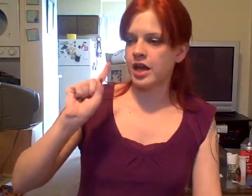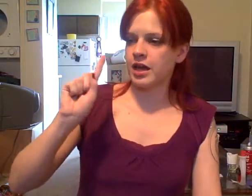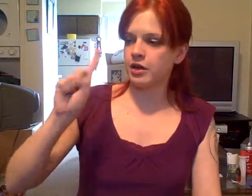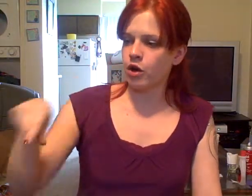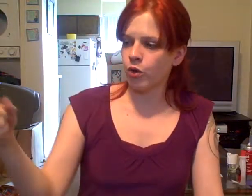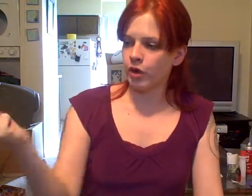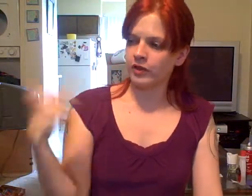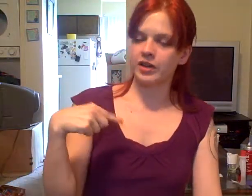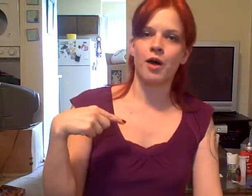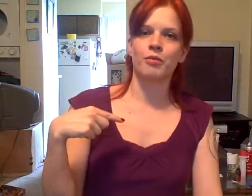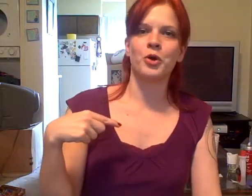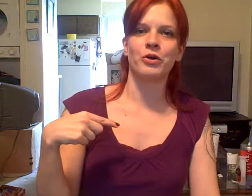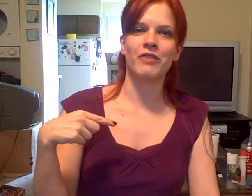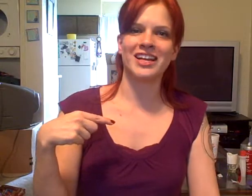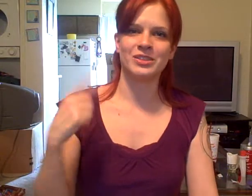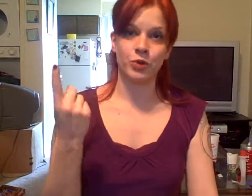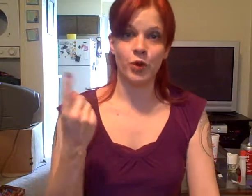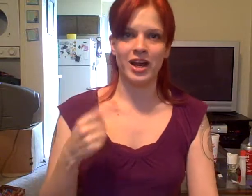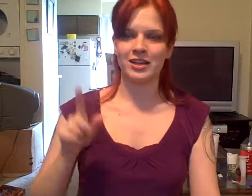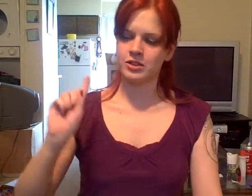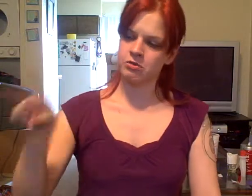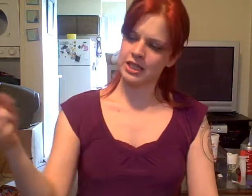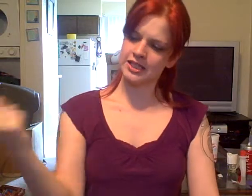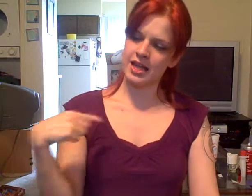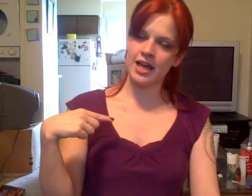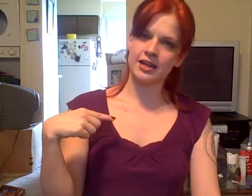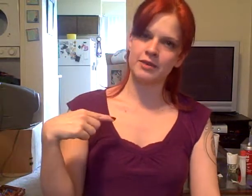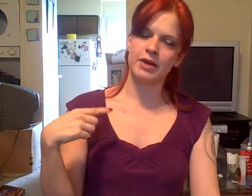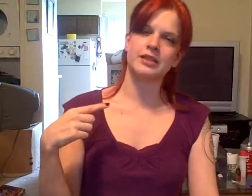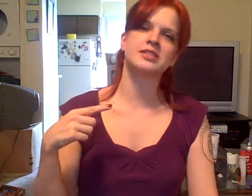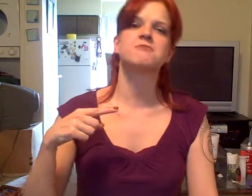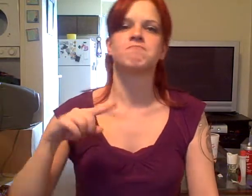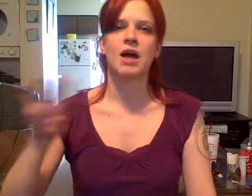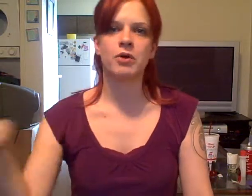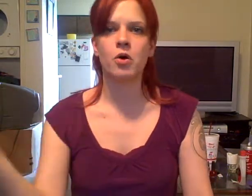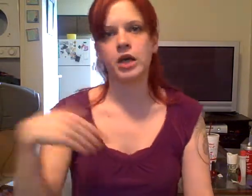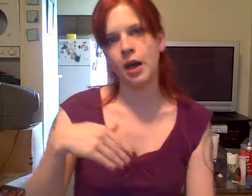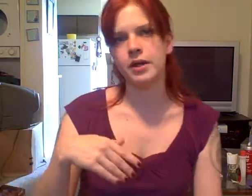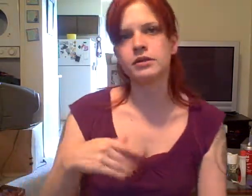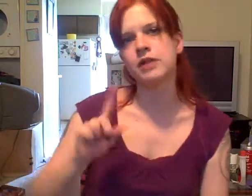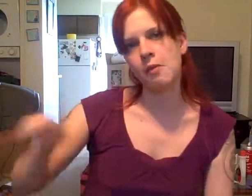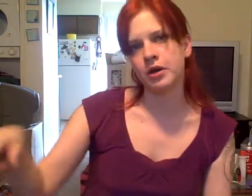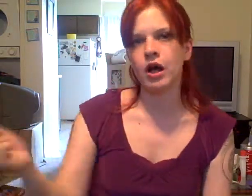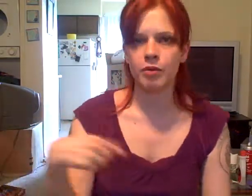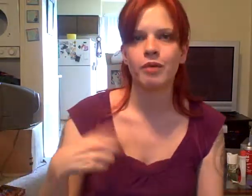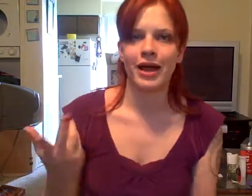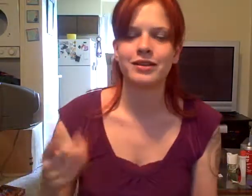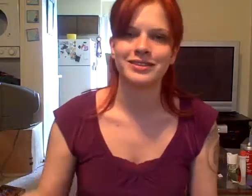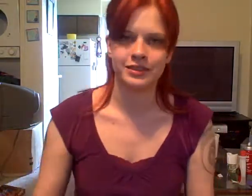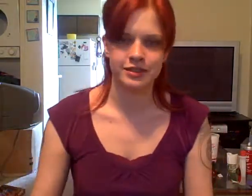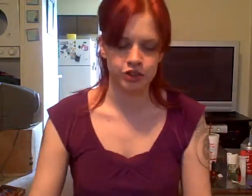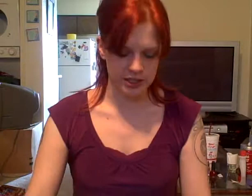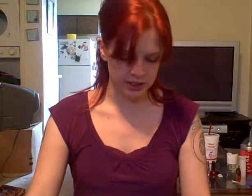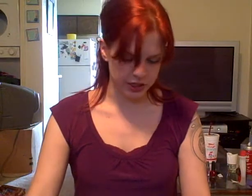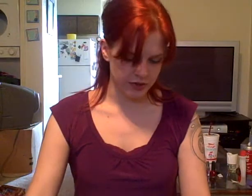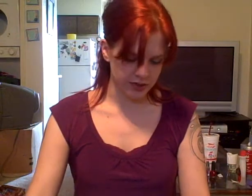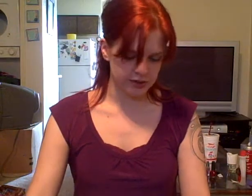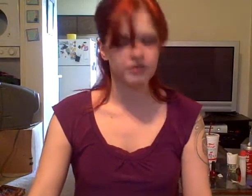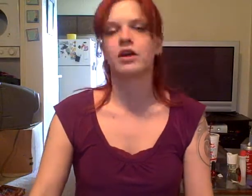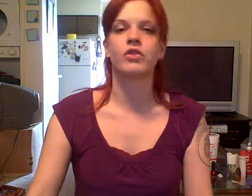say go and then come real fast with one hand. So this sign means I'm going and coming. I'll be right back. That's the translation of it, although it's